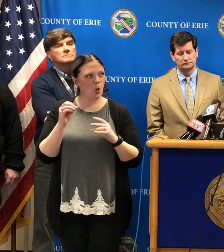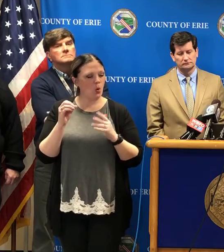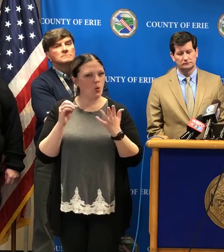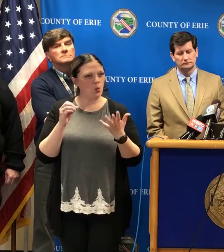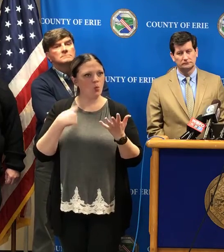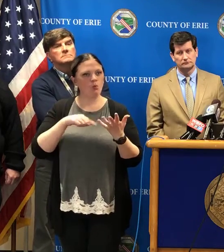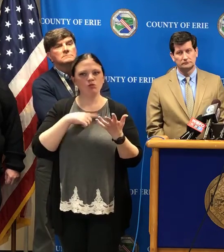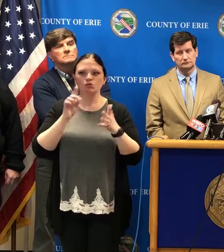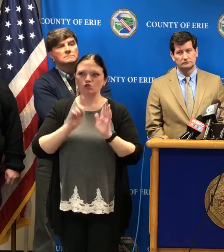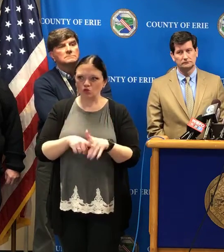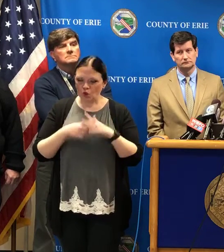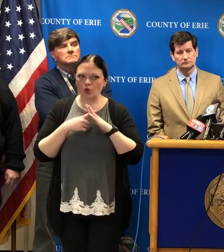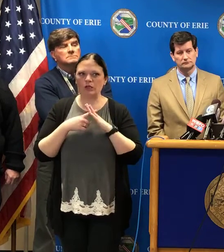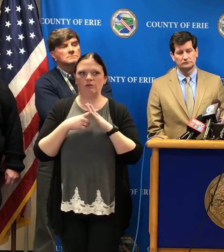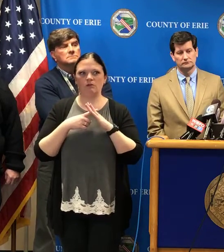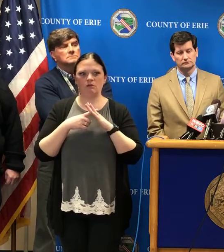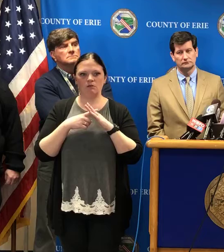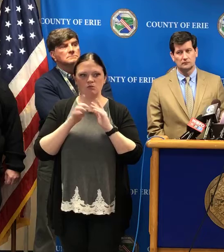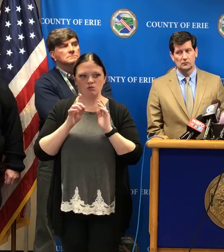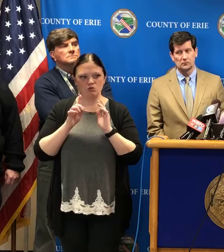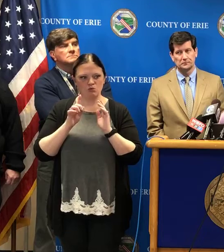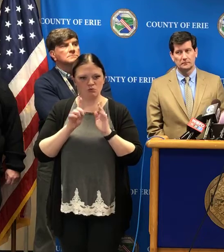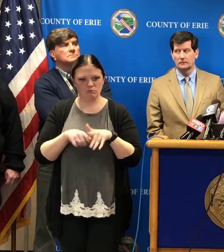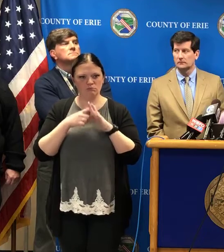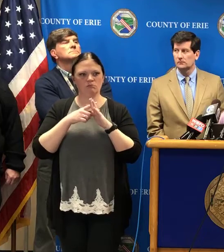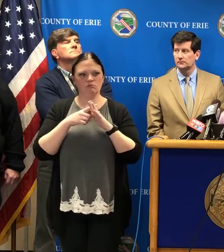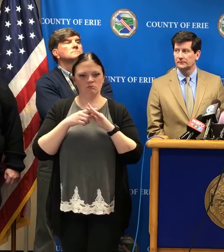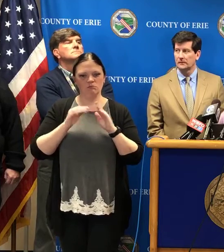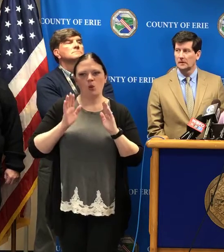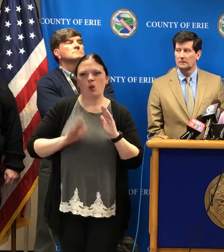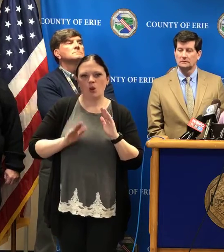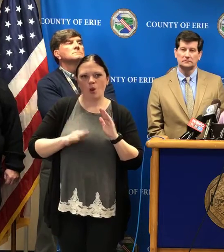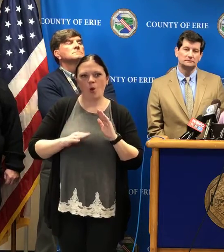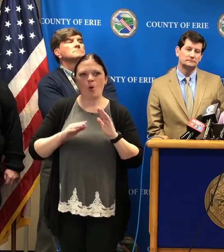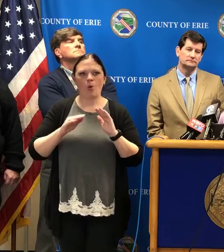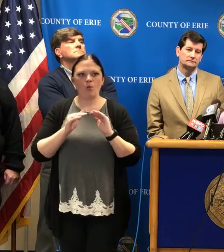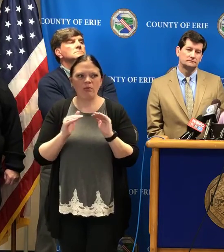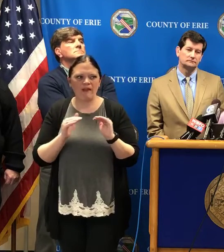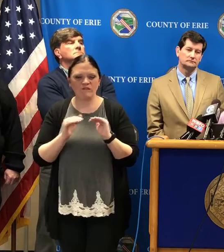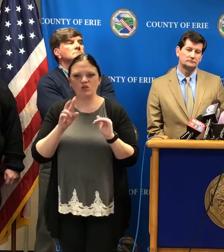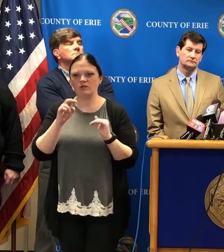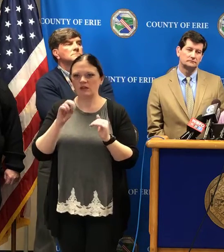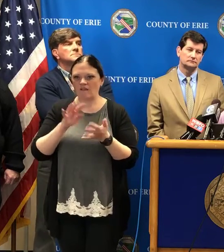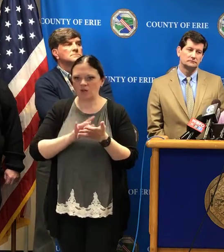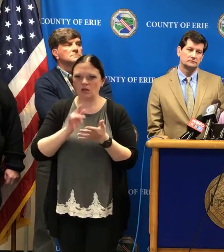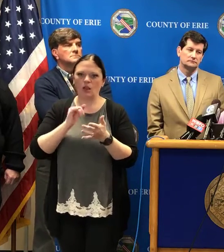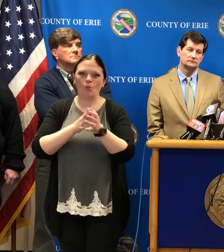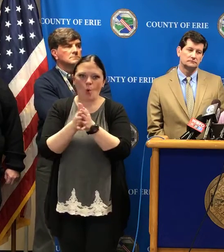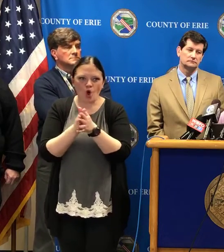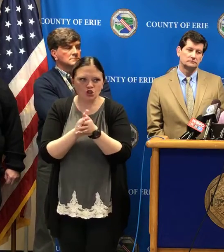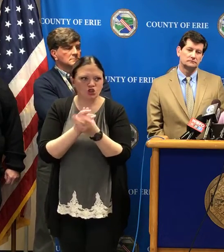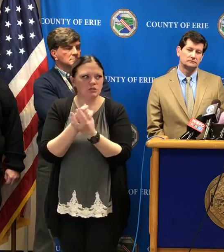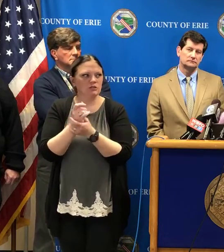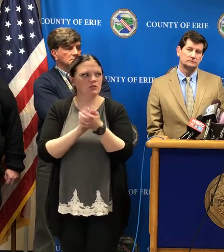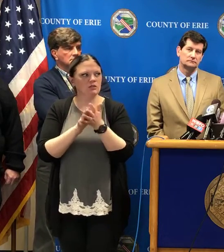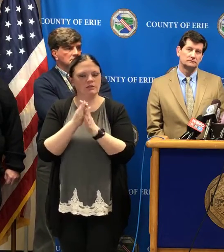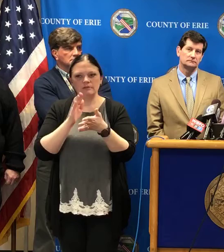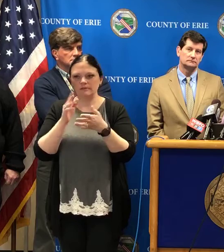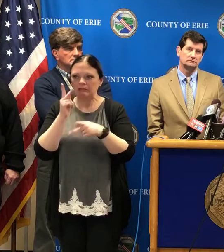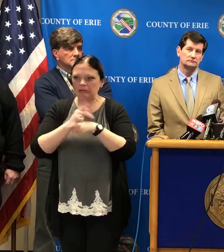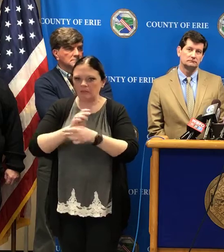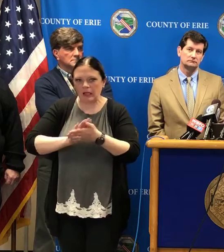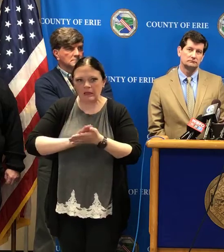And we're starting to implement like the low level non-pharmaceutical interventions like washing your hands and keeping things